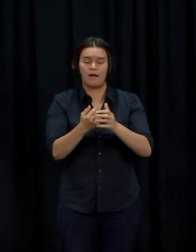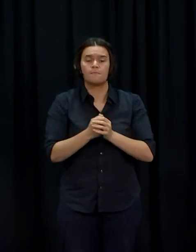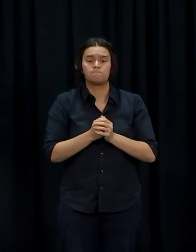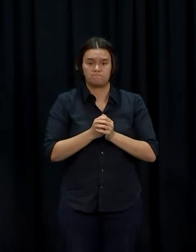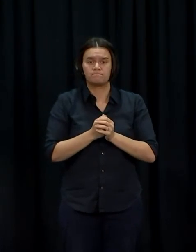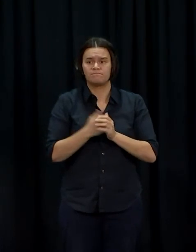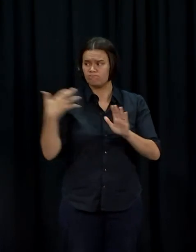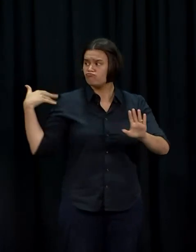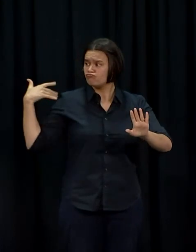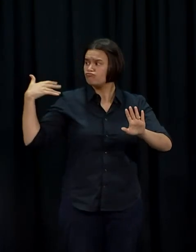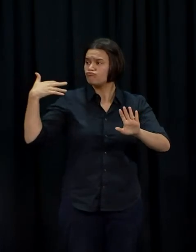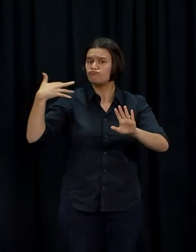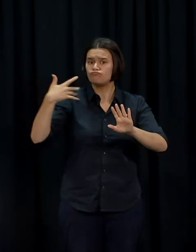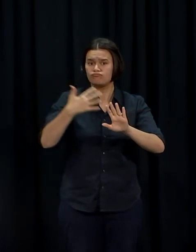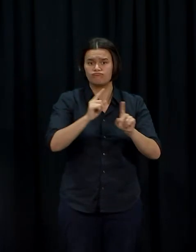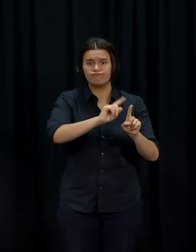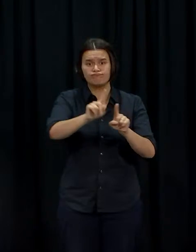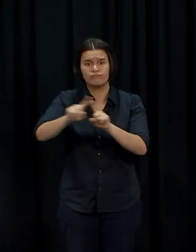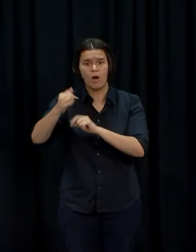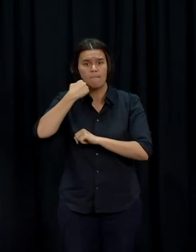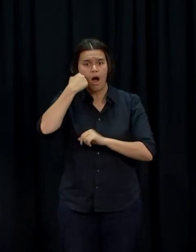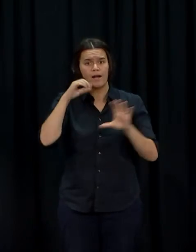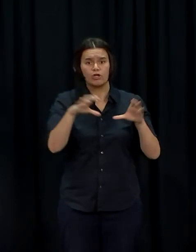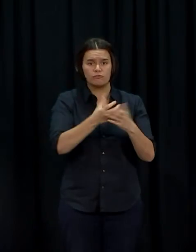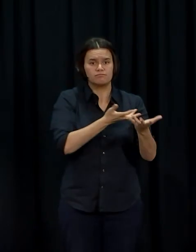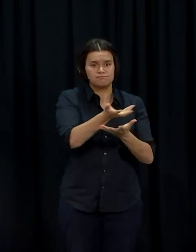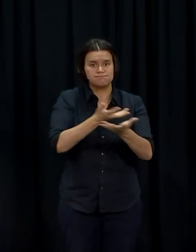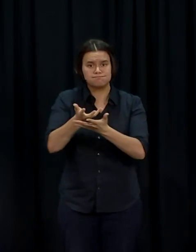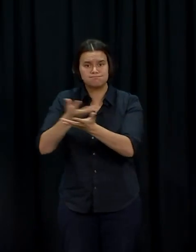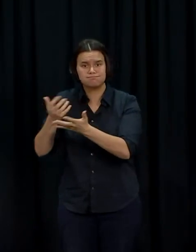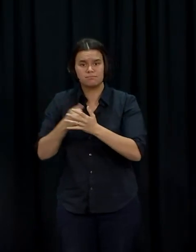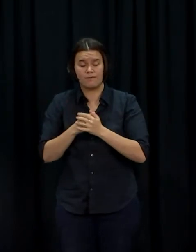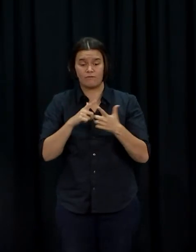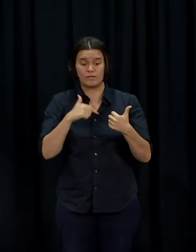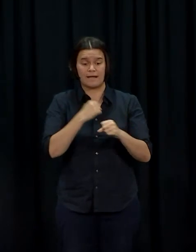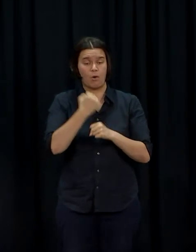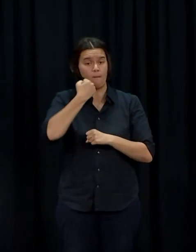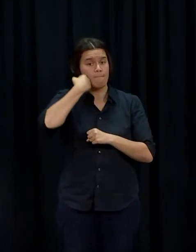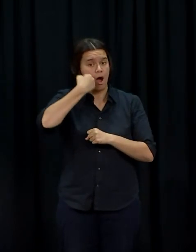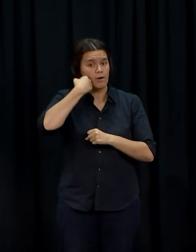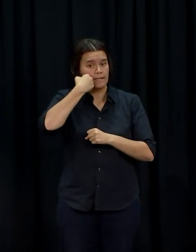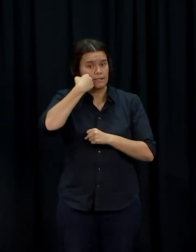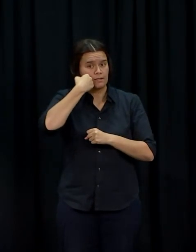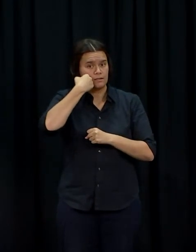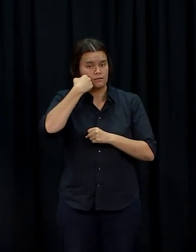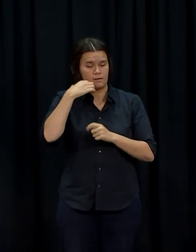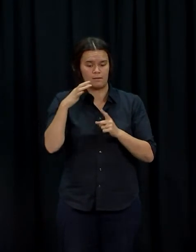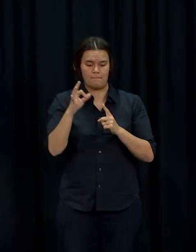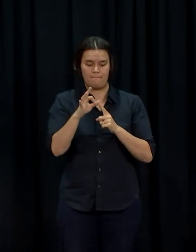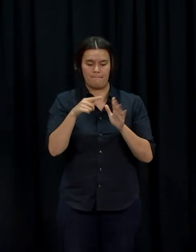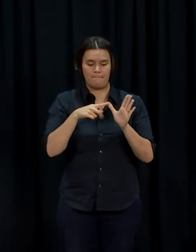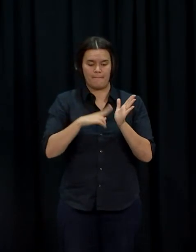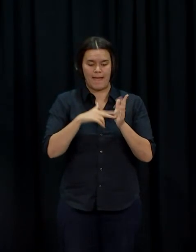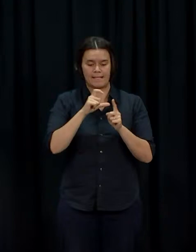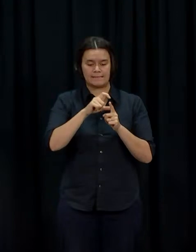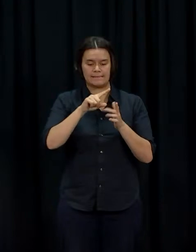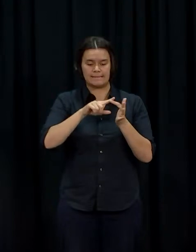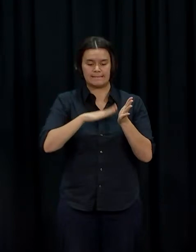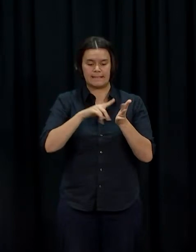of Māori groups, including the Māori Pandemic Response Group, and their input has fed into